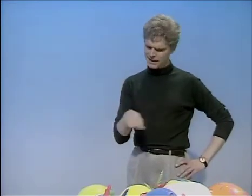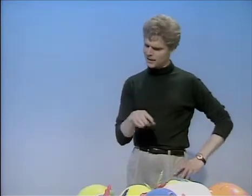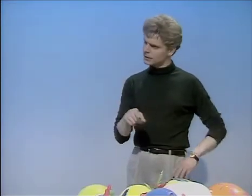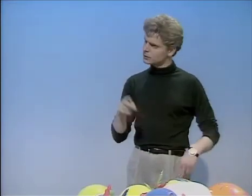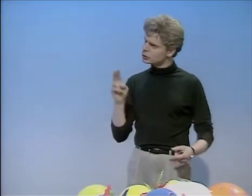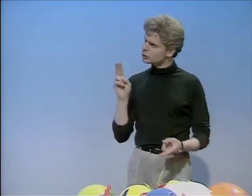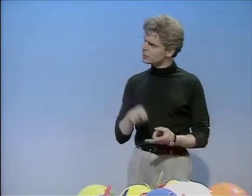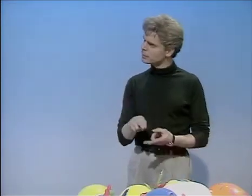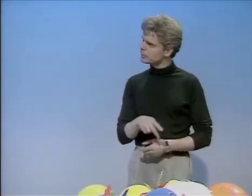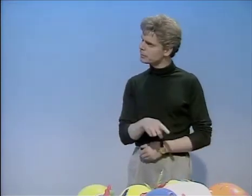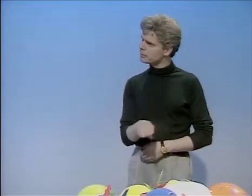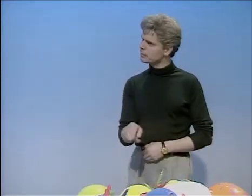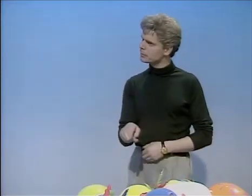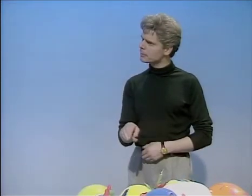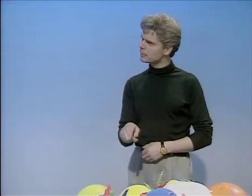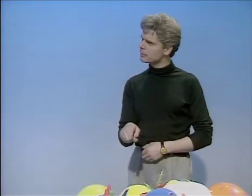Were these things cheap?